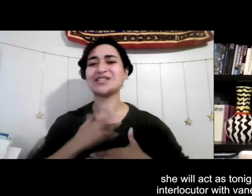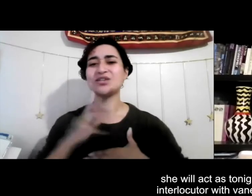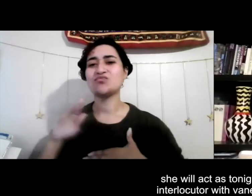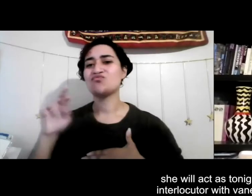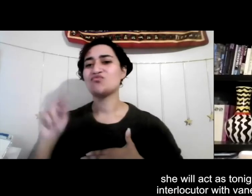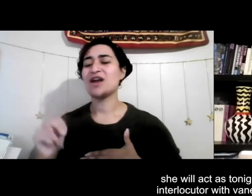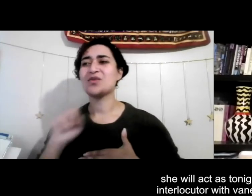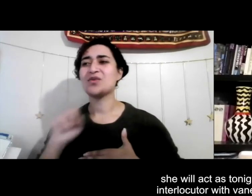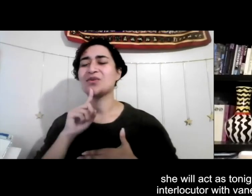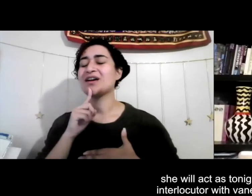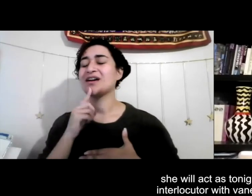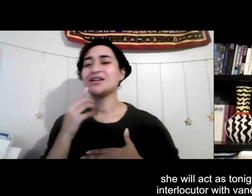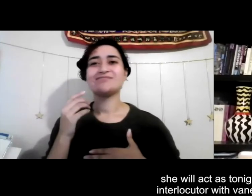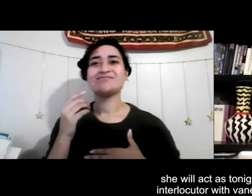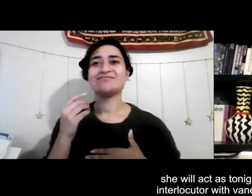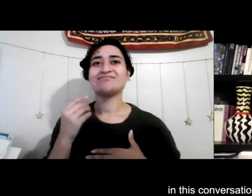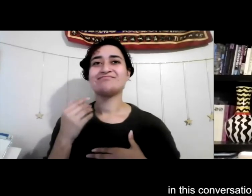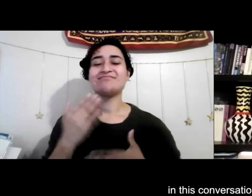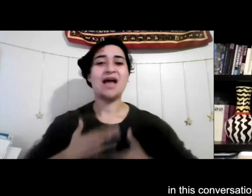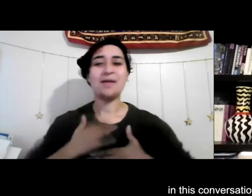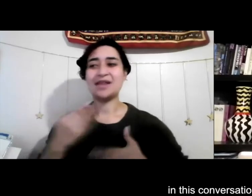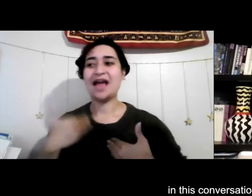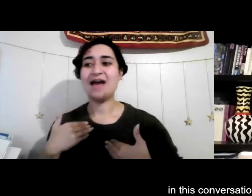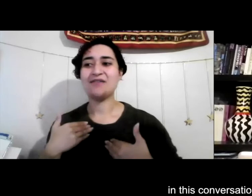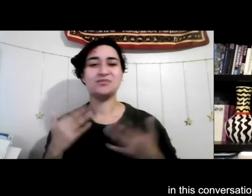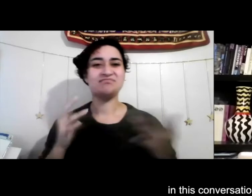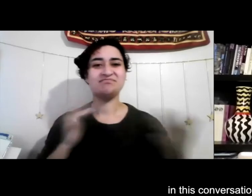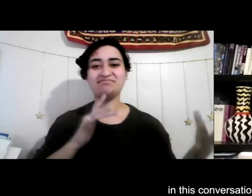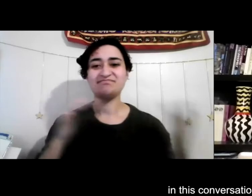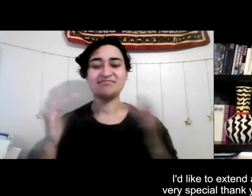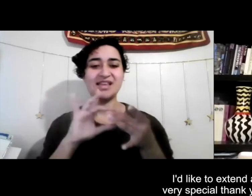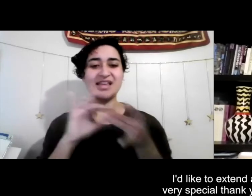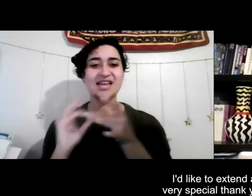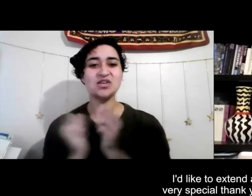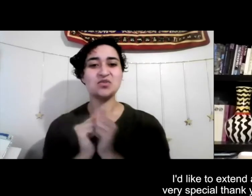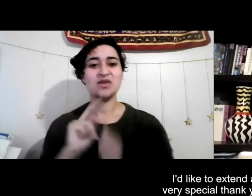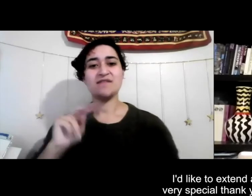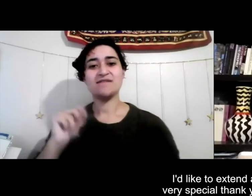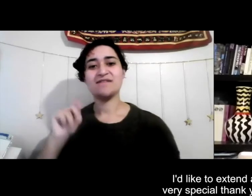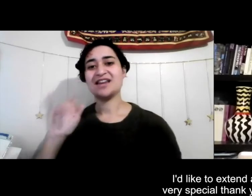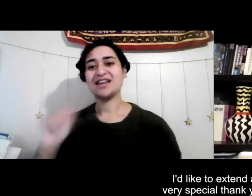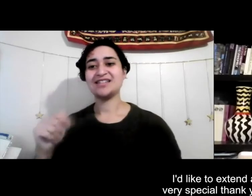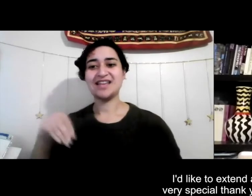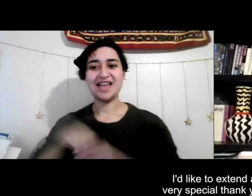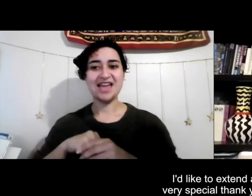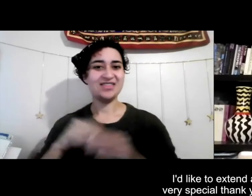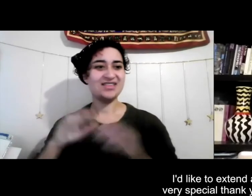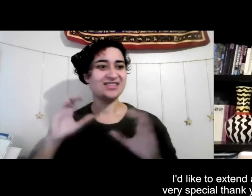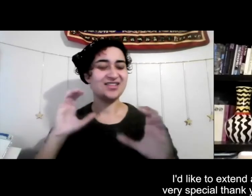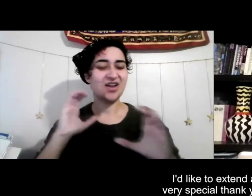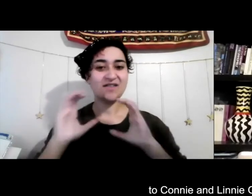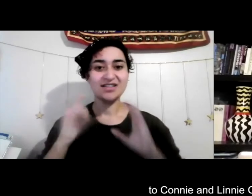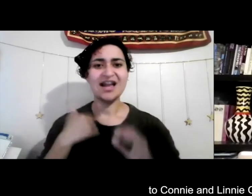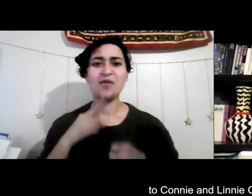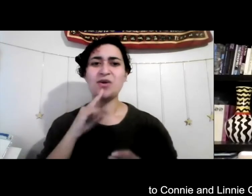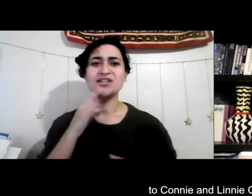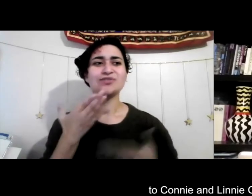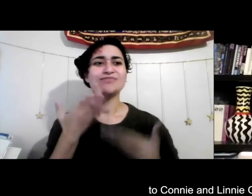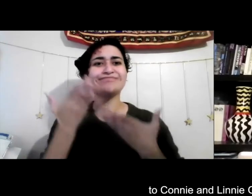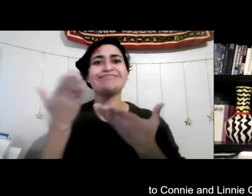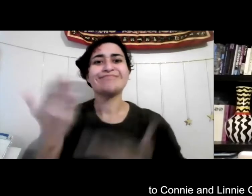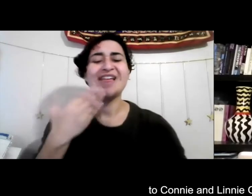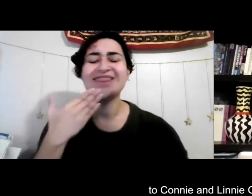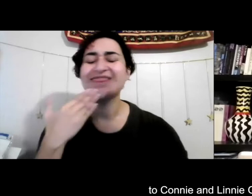tonight's interlocutor with Vanessa in this conversation. I'd like to extend a very special thank you to